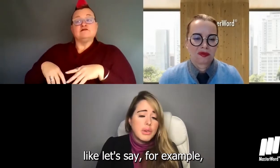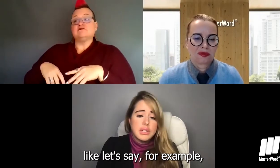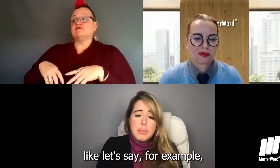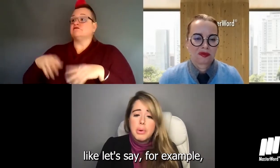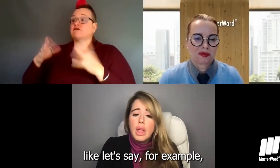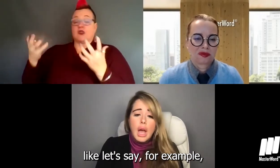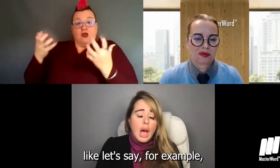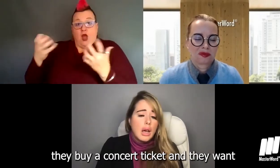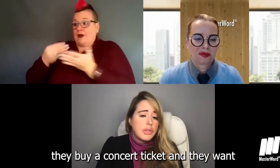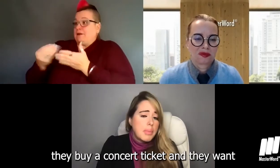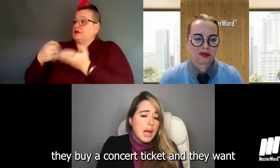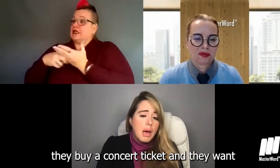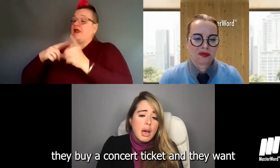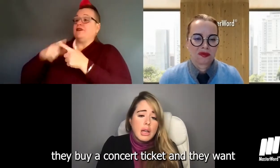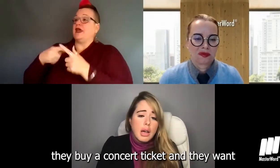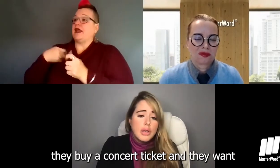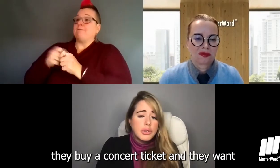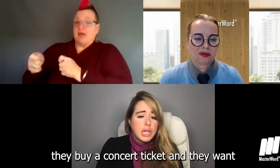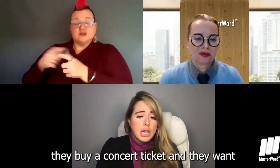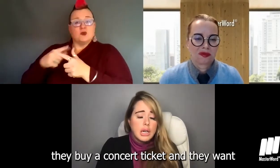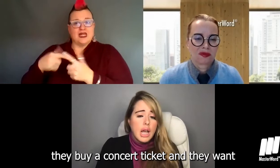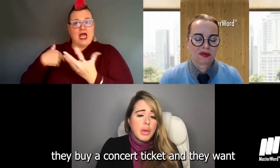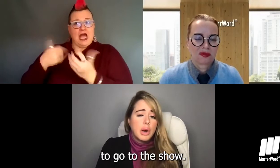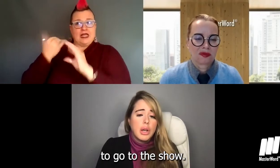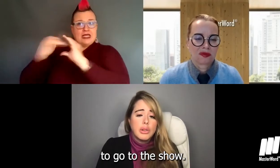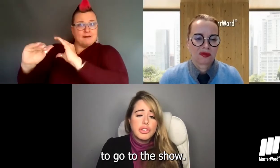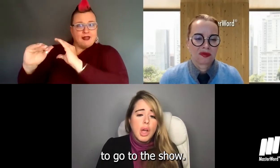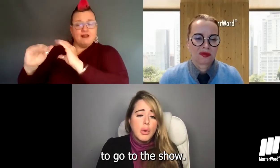for example, they buy a concert ticket and they want to go to the show.